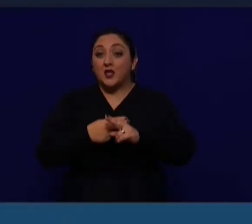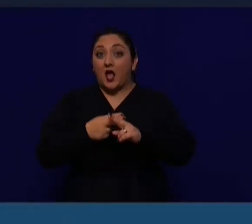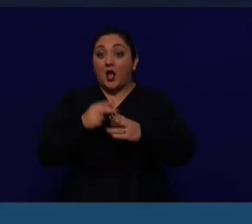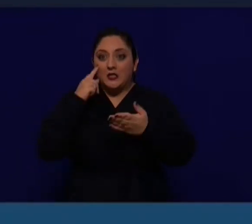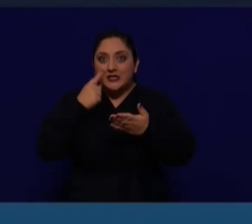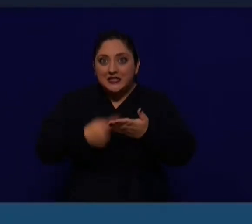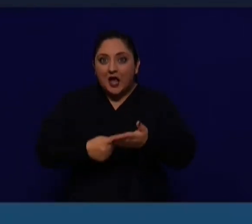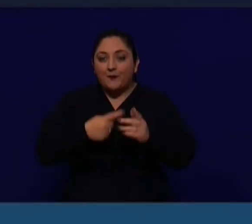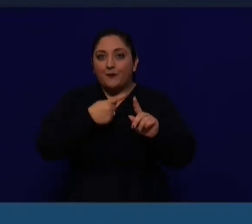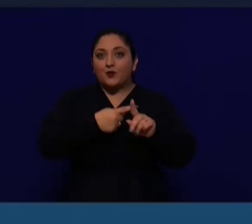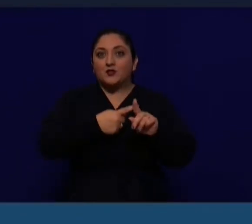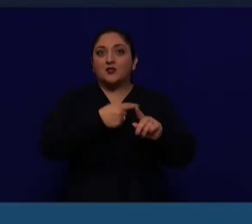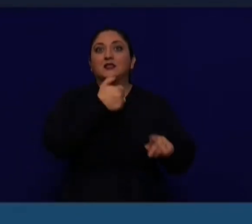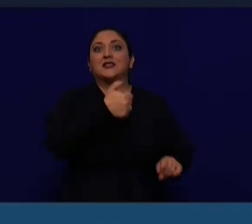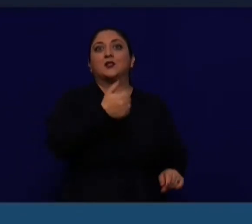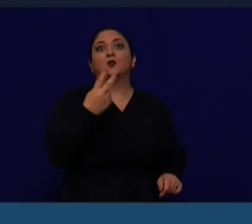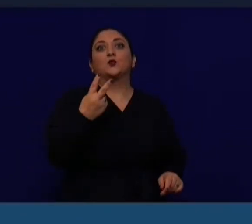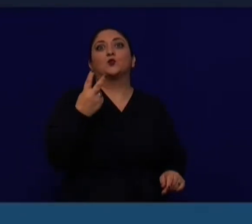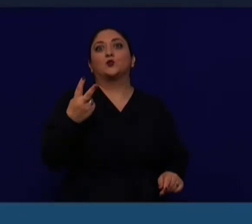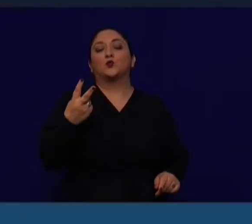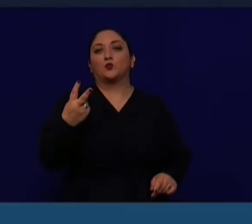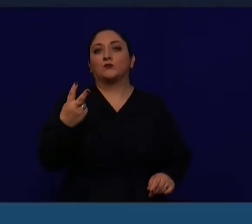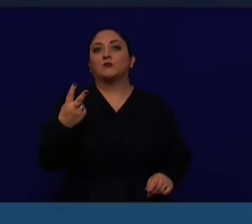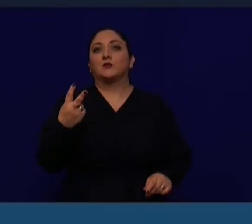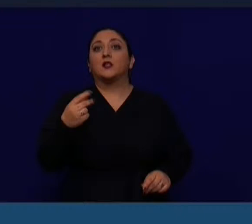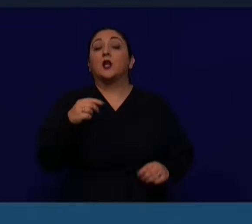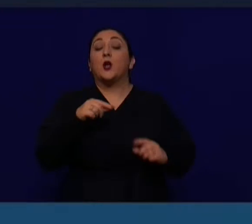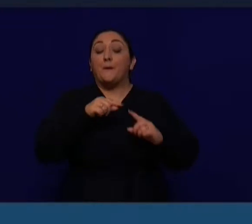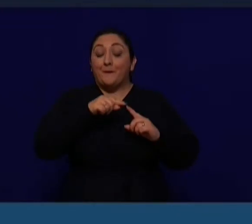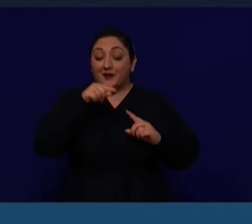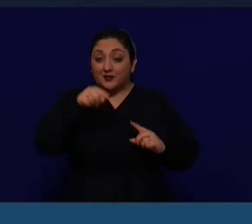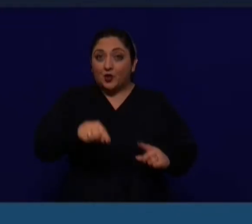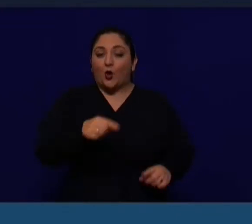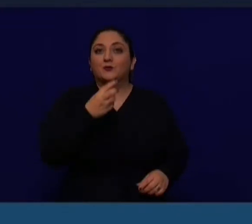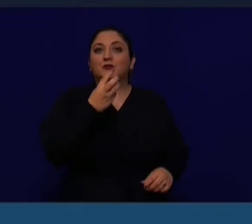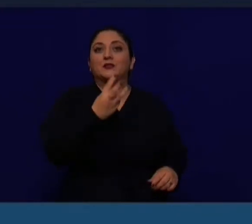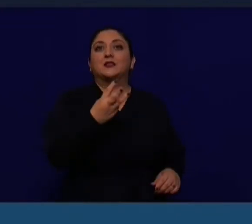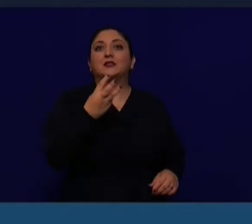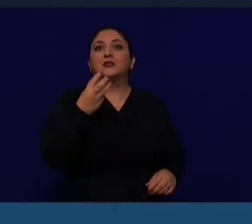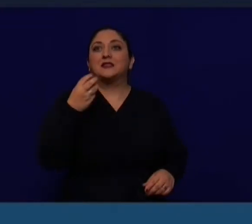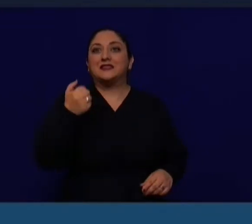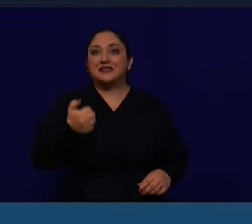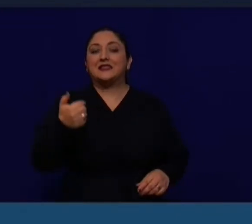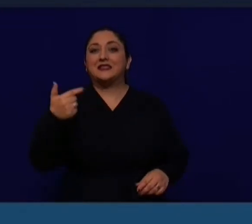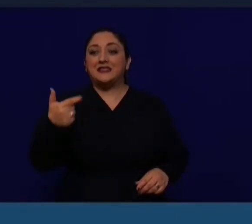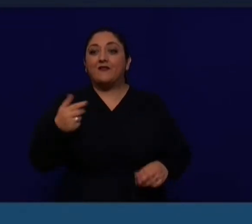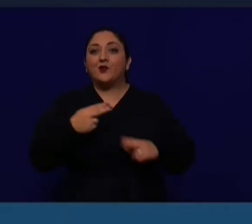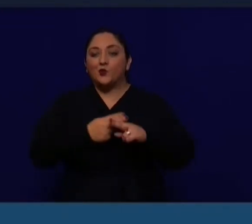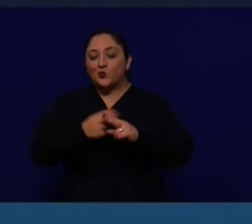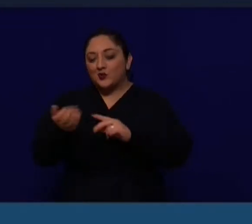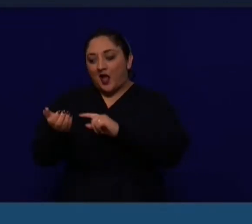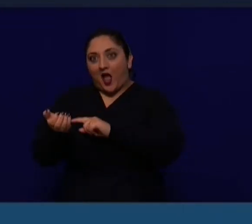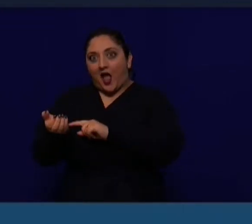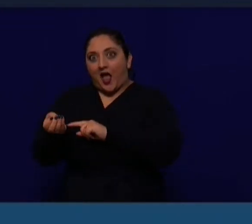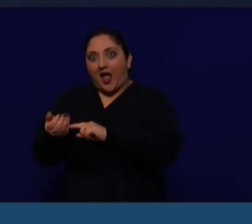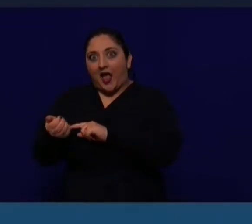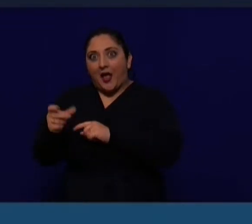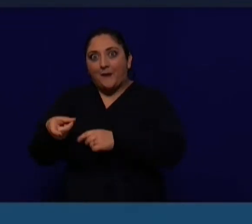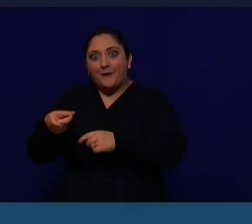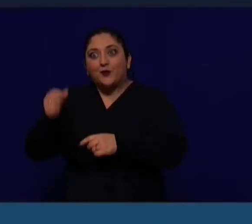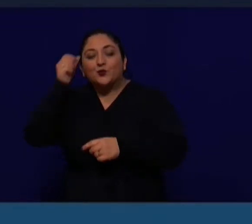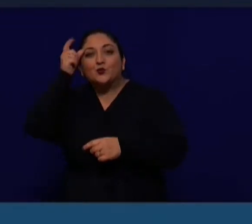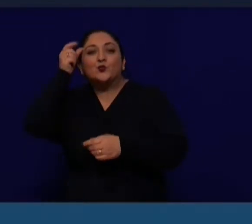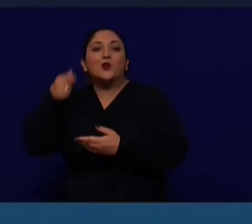li kienu pozittivi u minn dawn kellna 377 li daħluha fl-app. U minn dawk li ċemplunna fuq il-helpline tagħna biex